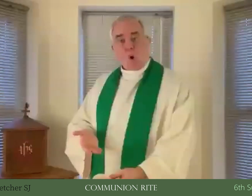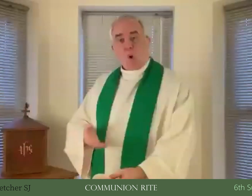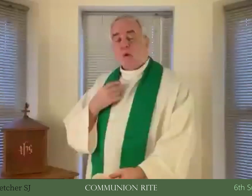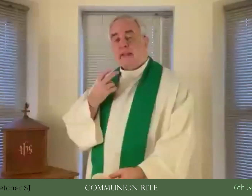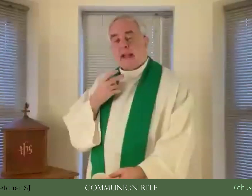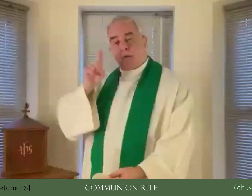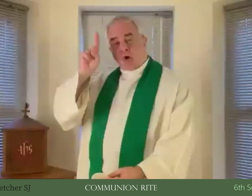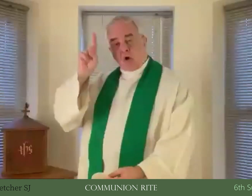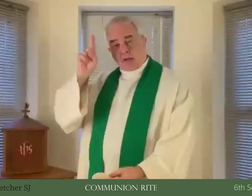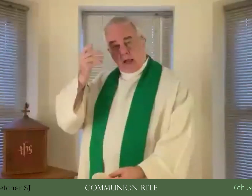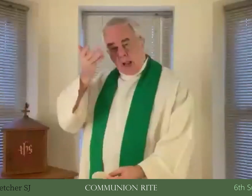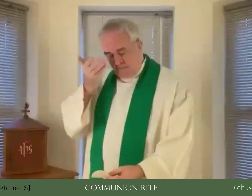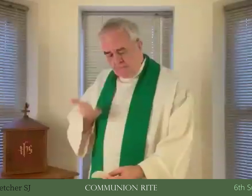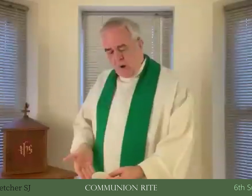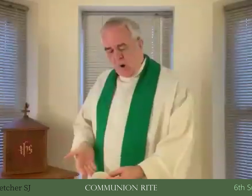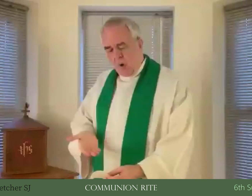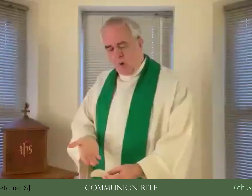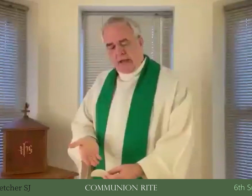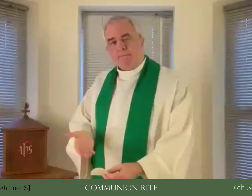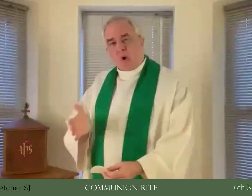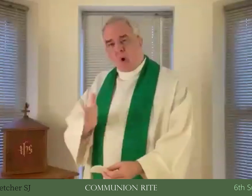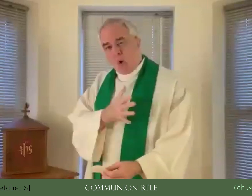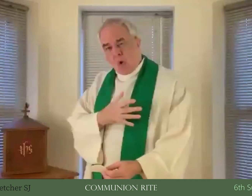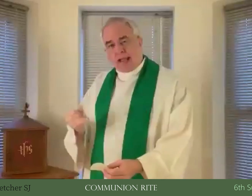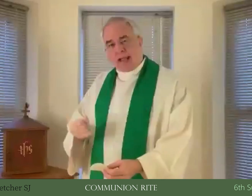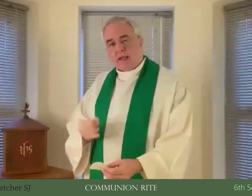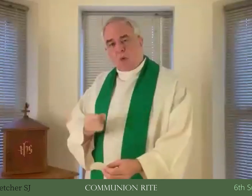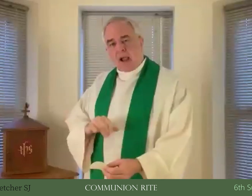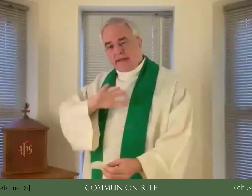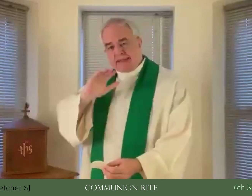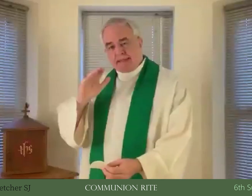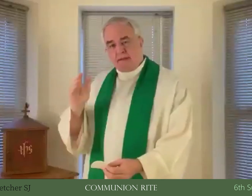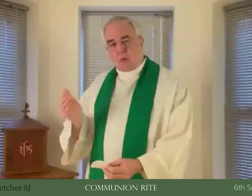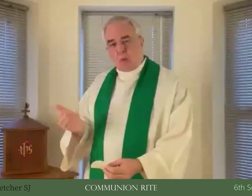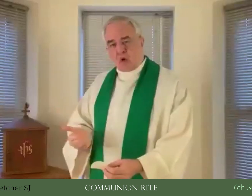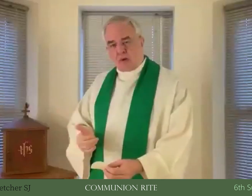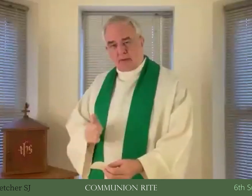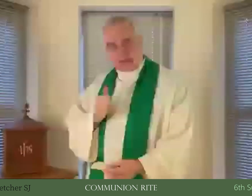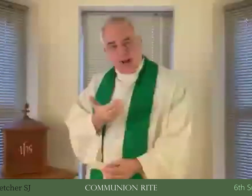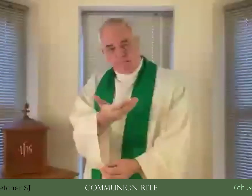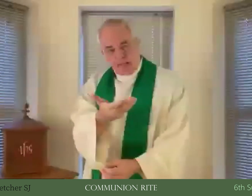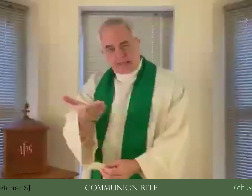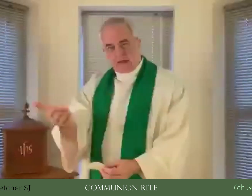Behold the Lamb of God. Behold him who takes away the sins of the world. Blessed are